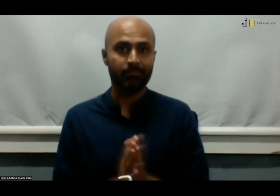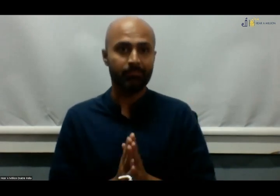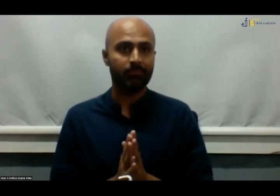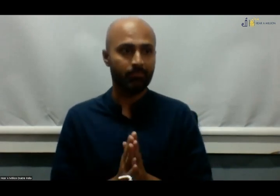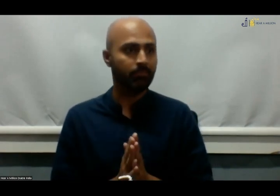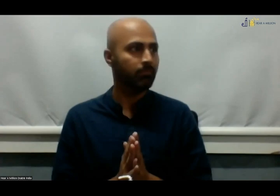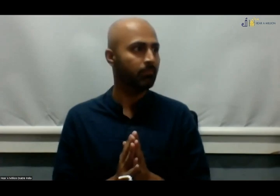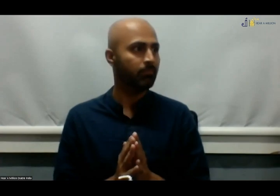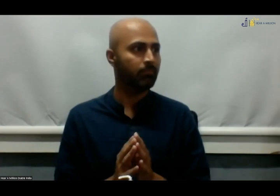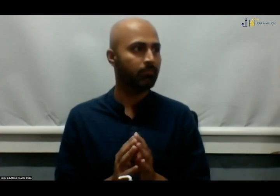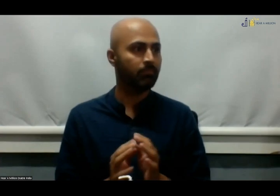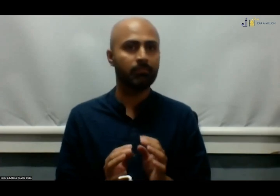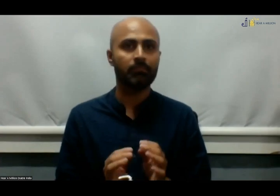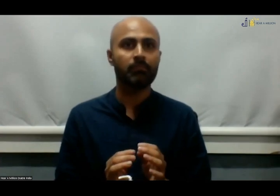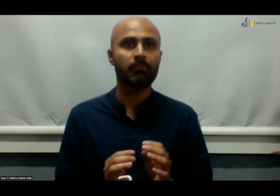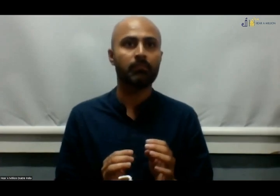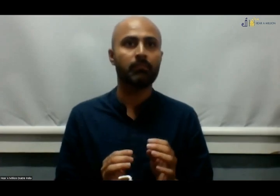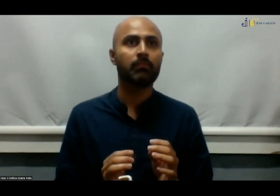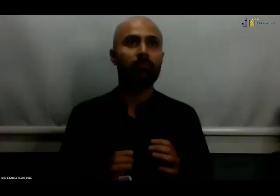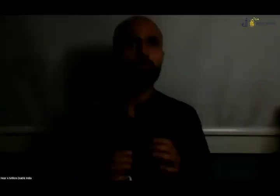just for a while. Yeah.